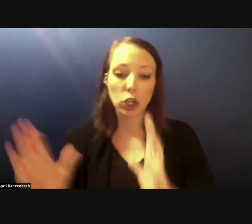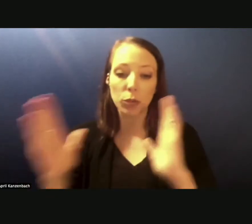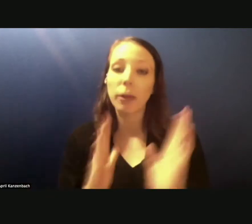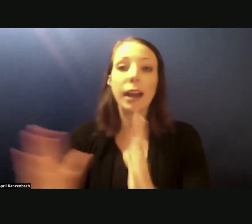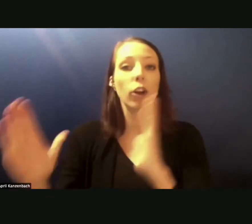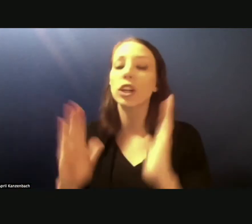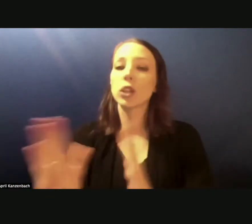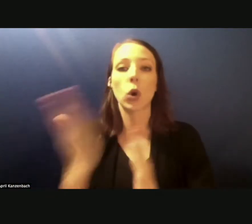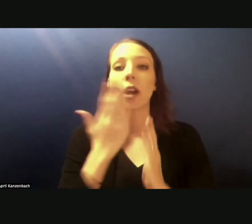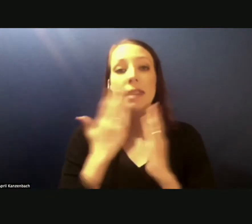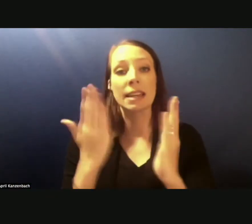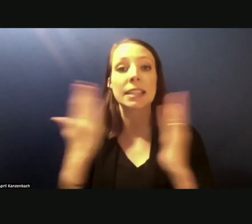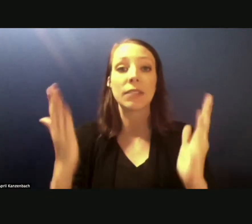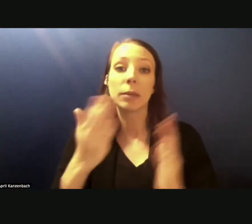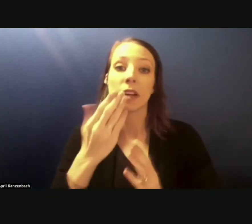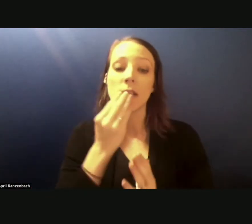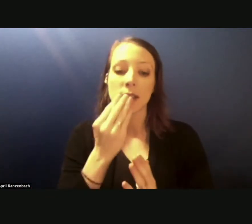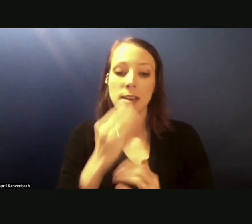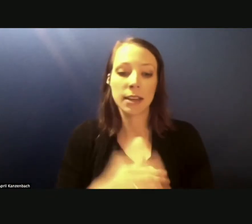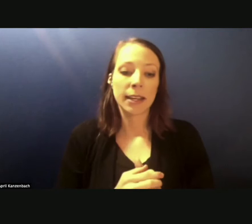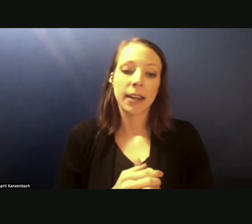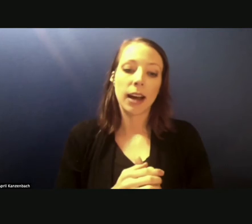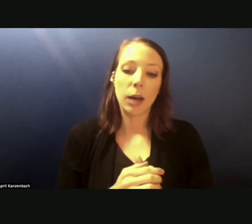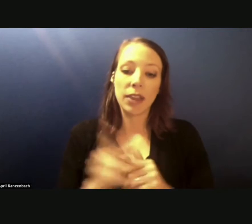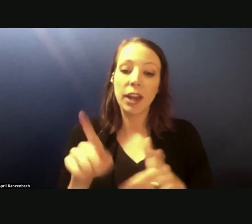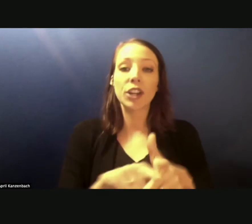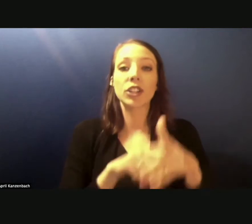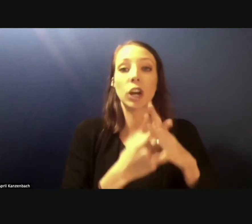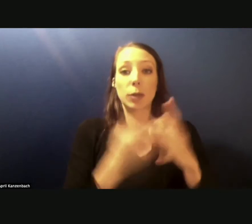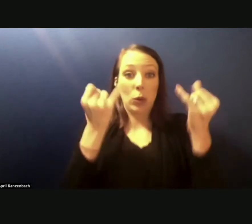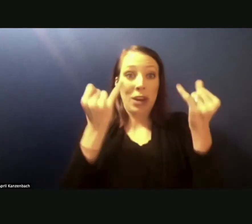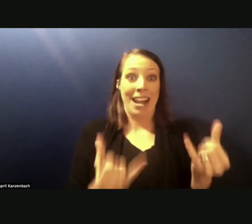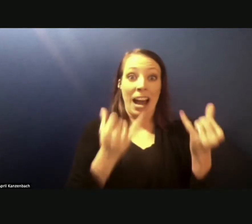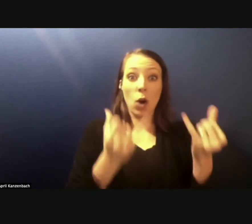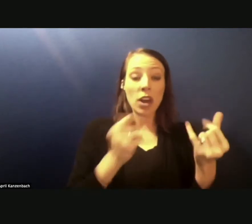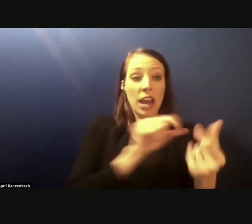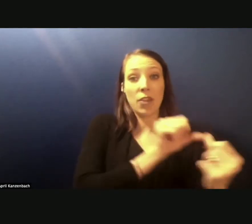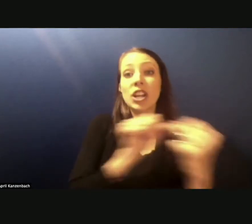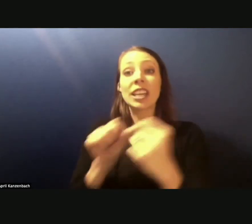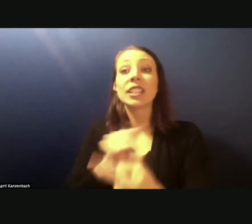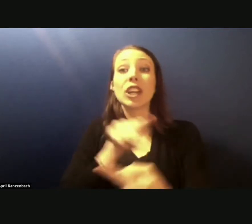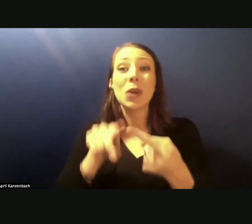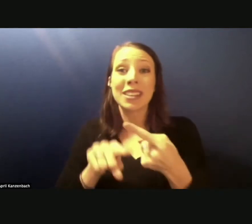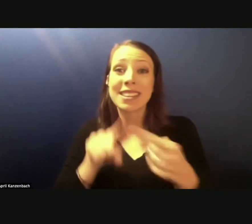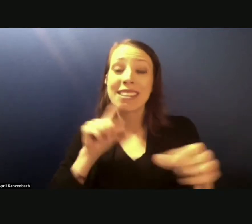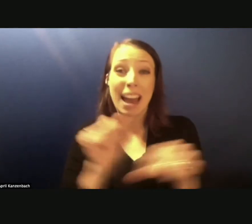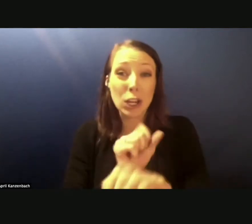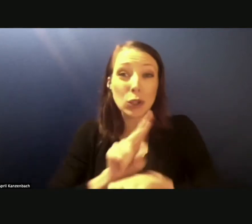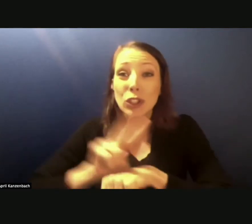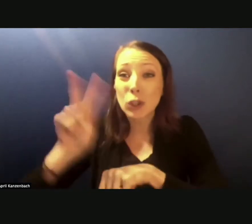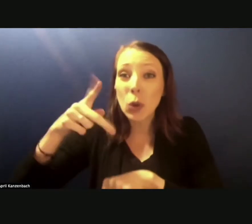that you can prepare your Thanksgiving meal. And they're going to start between now and they're going to continue